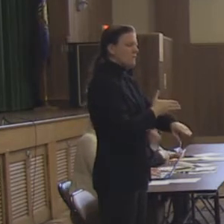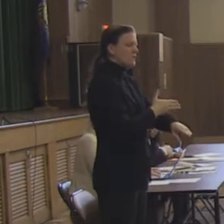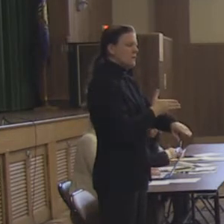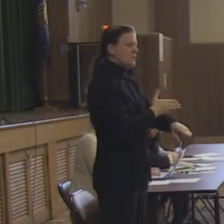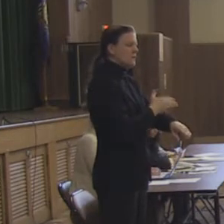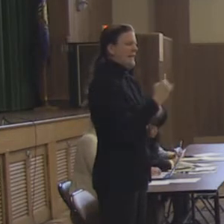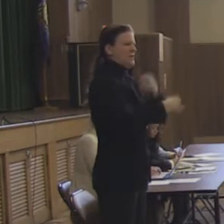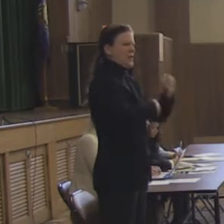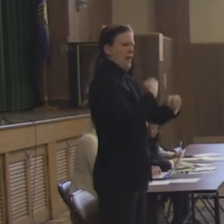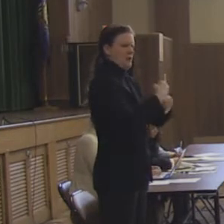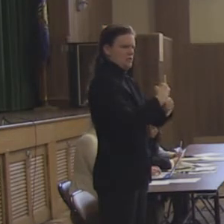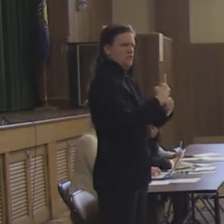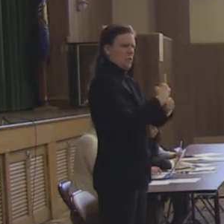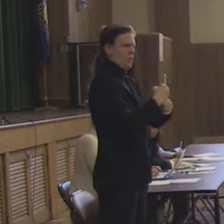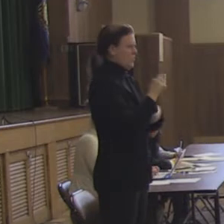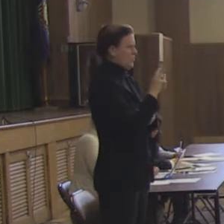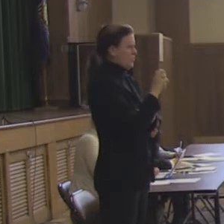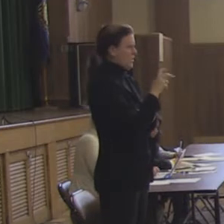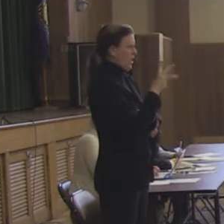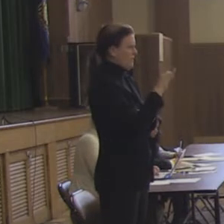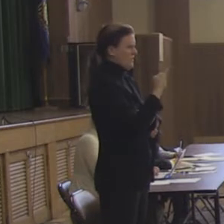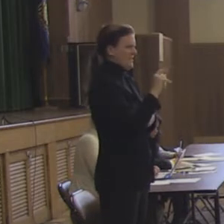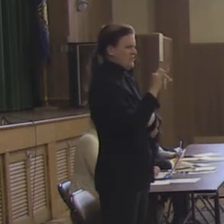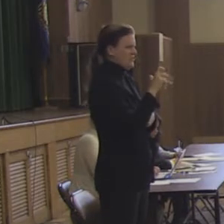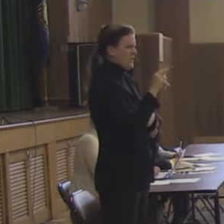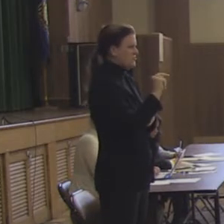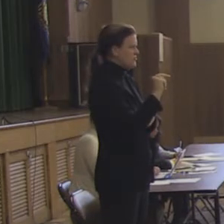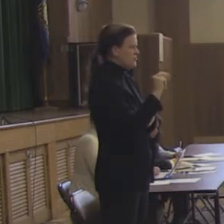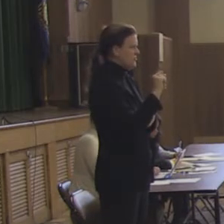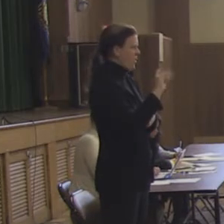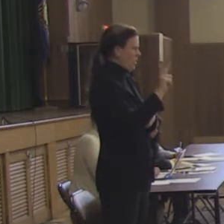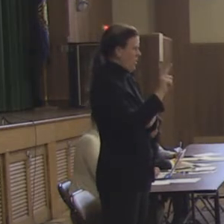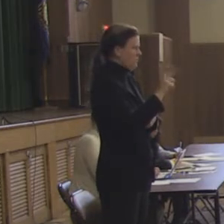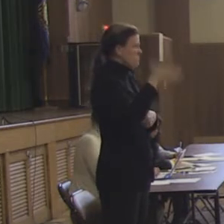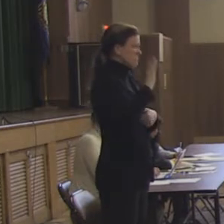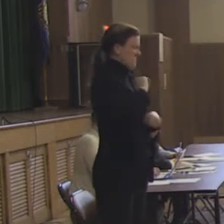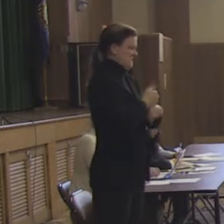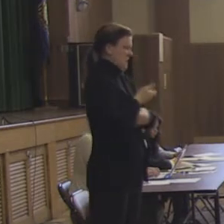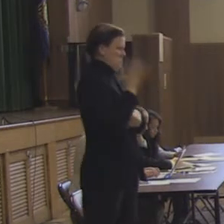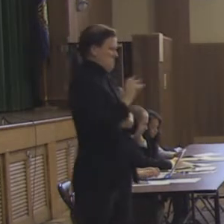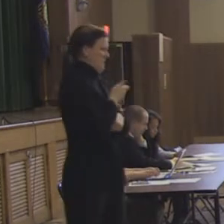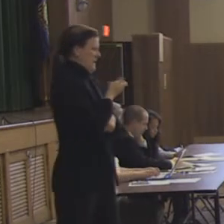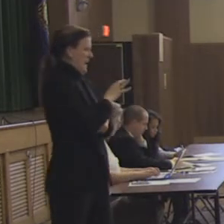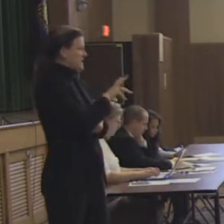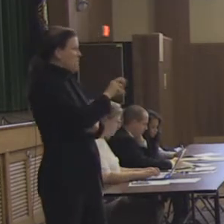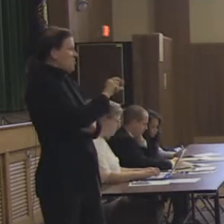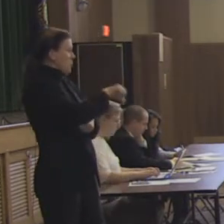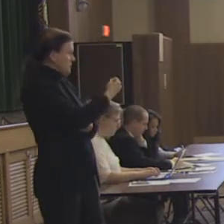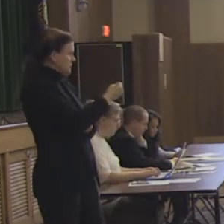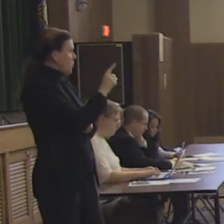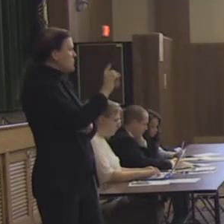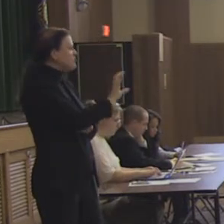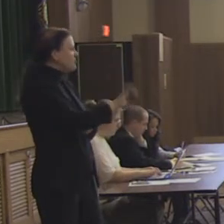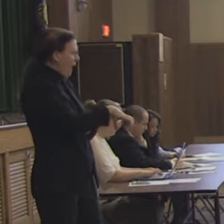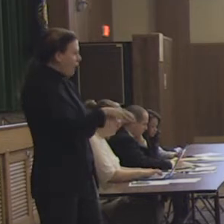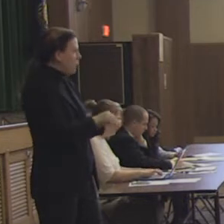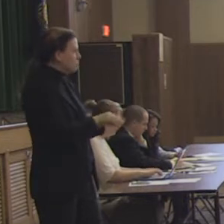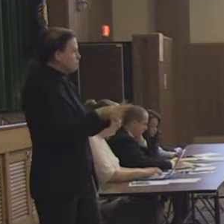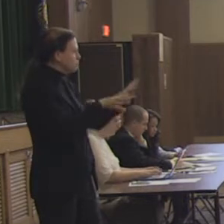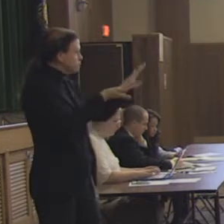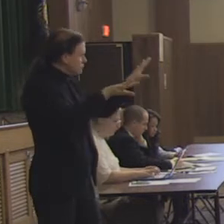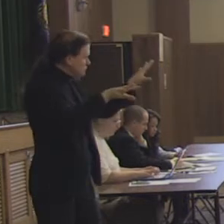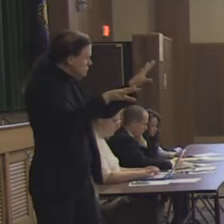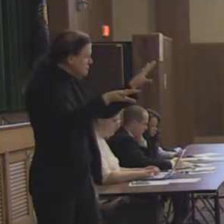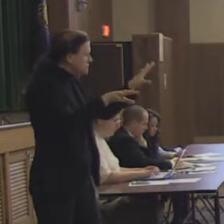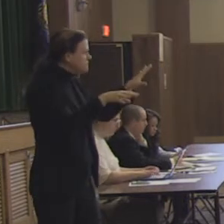Recovery International. It was started by Abraham Lowe in the 30s in Chicago. It's